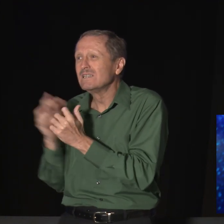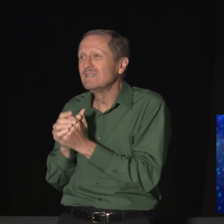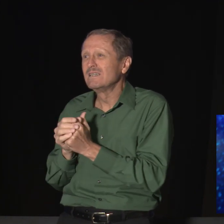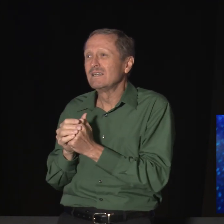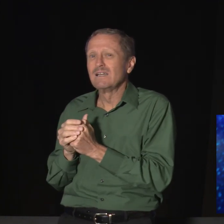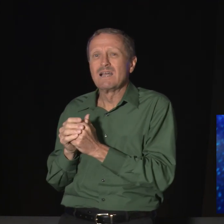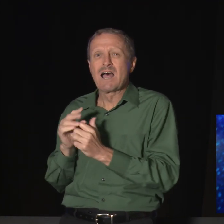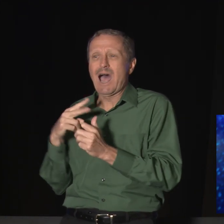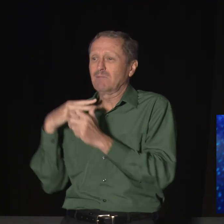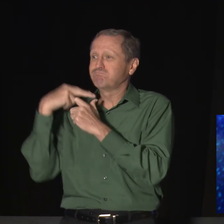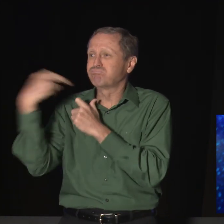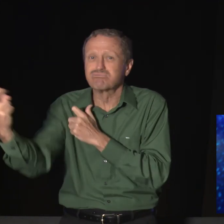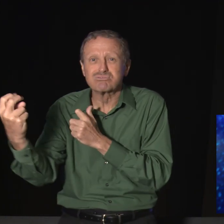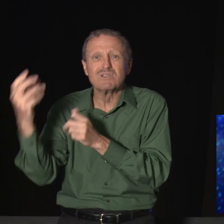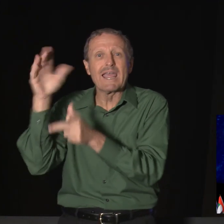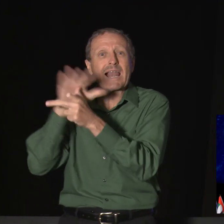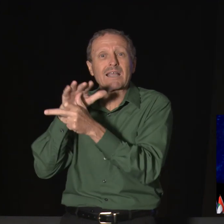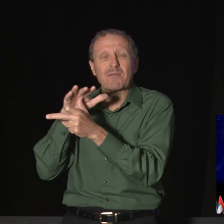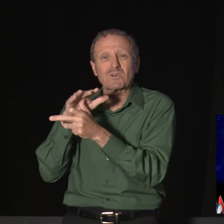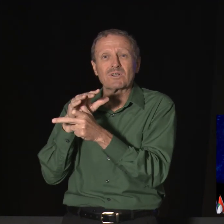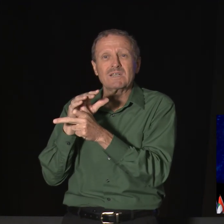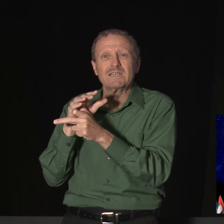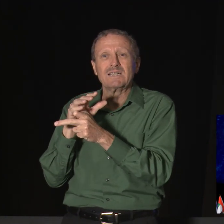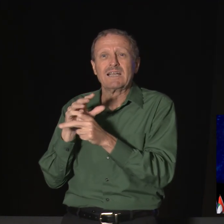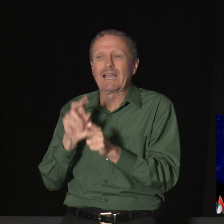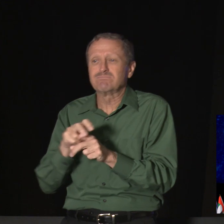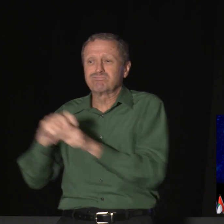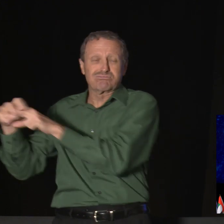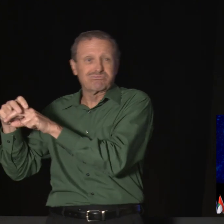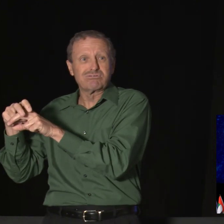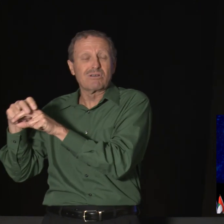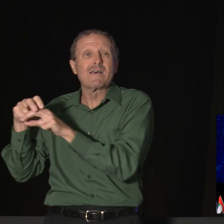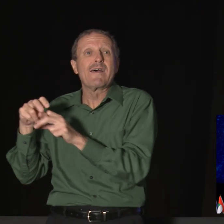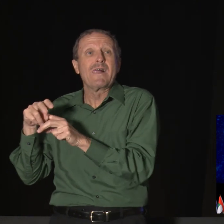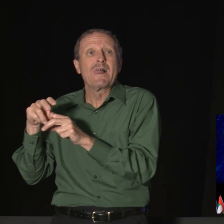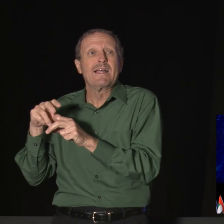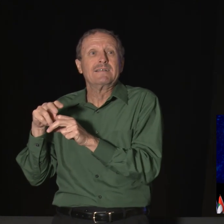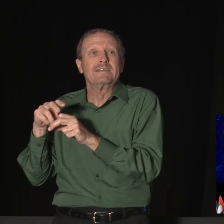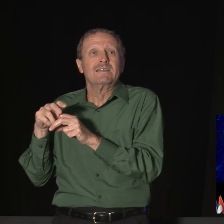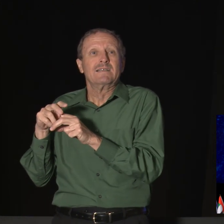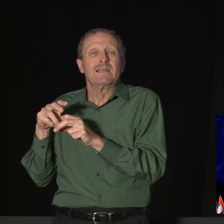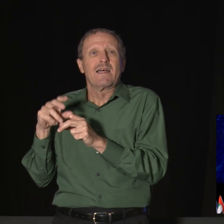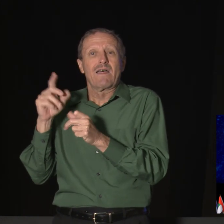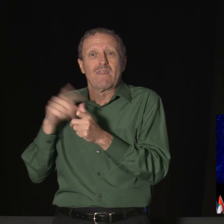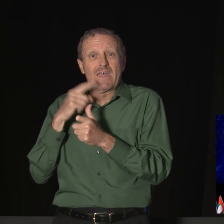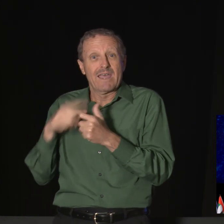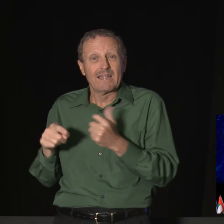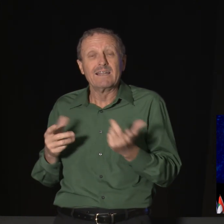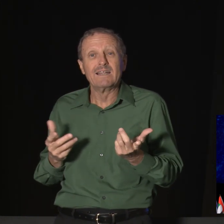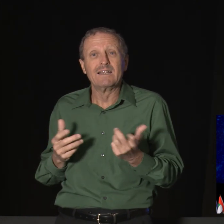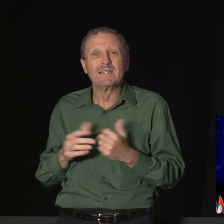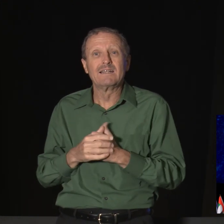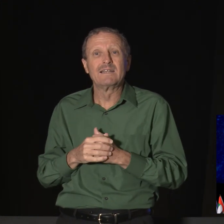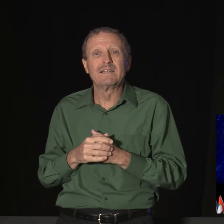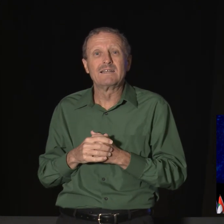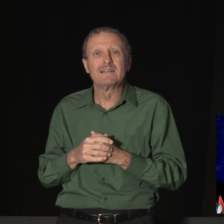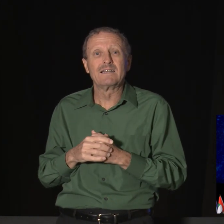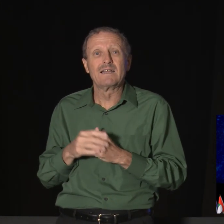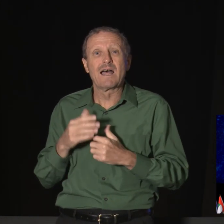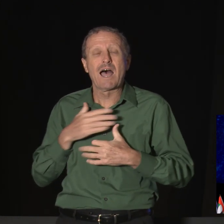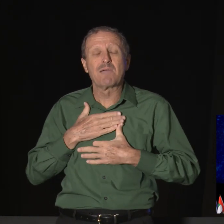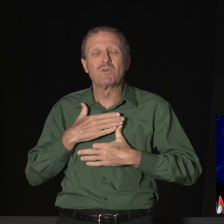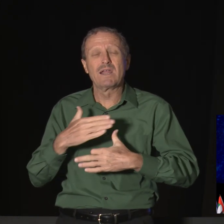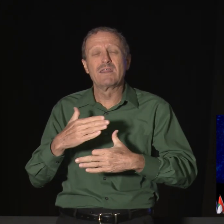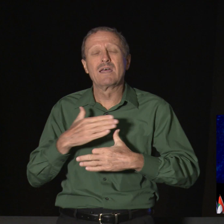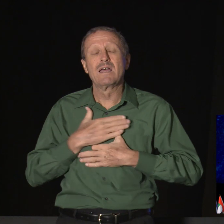throw myself onto the helicopter and push myself up against the wall. And then I take a